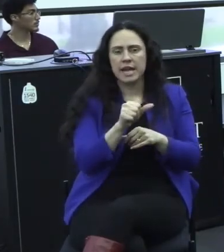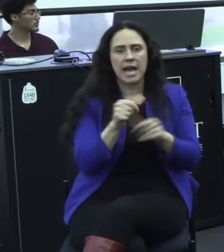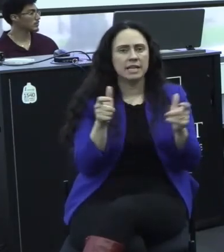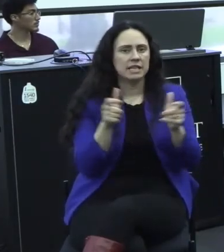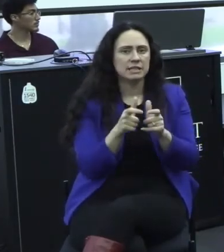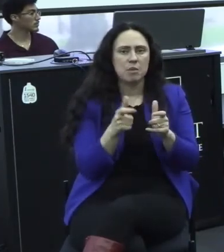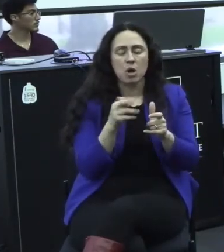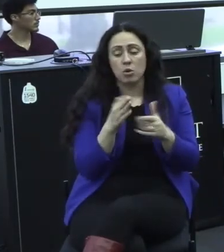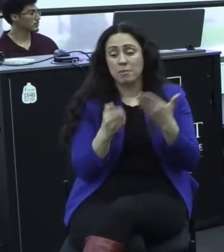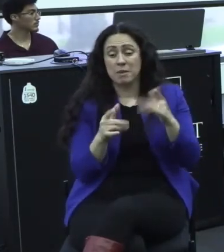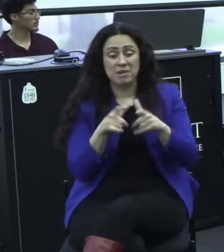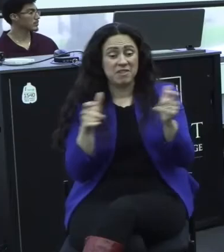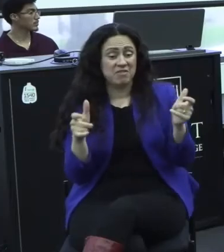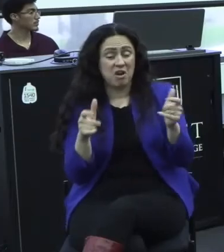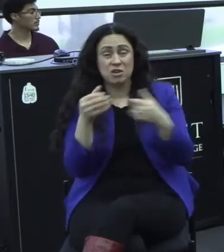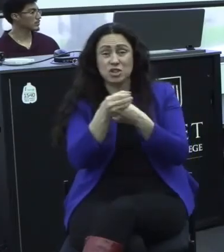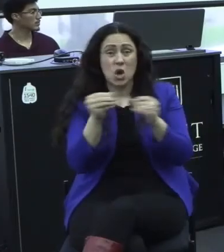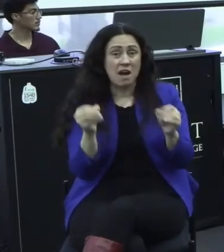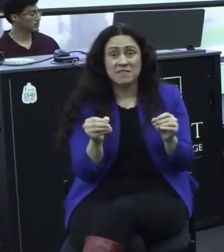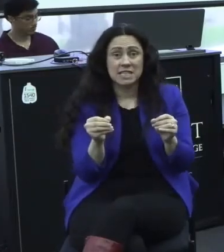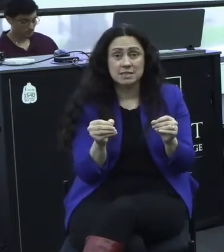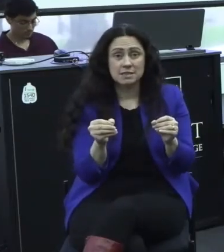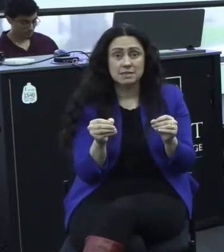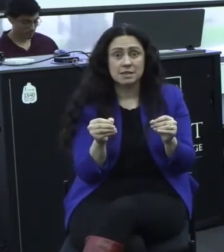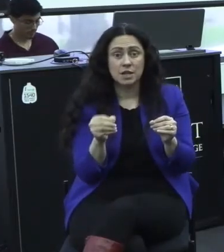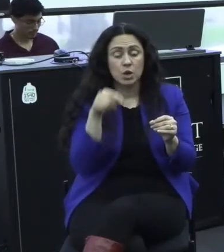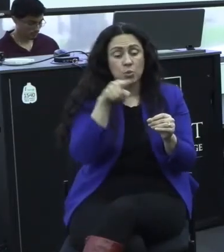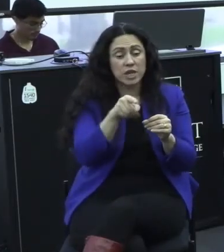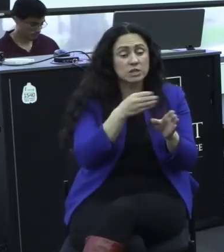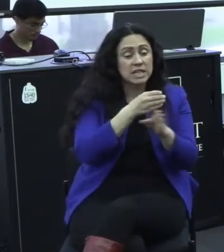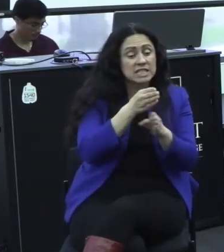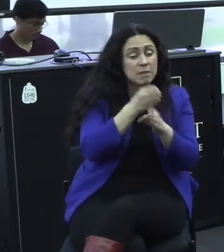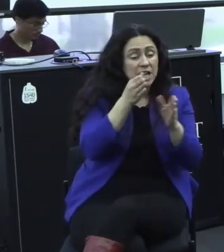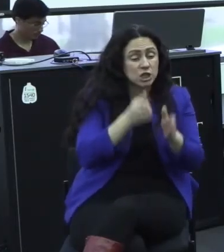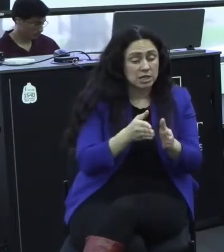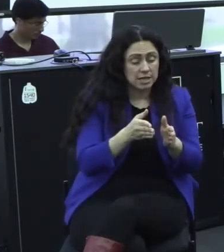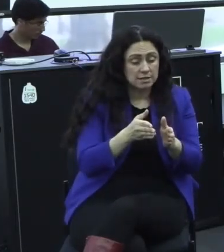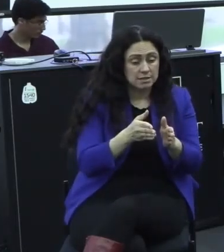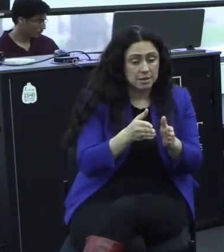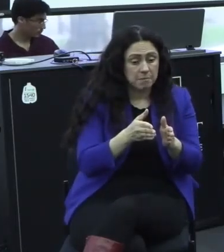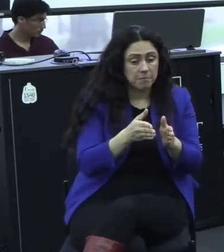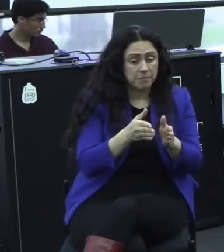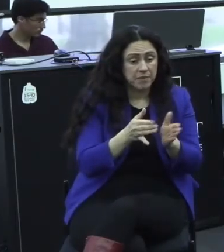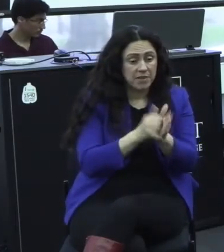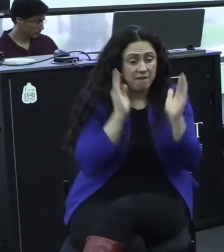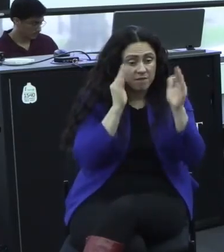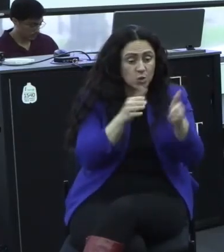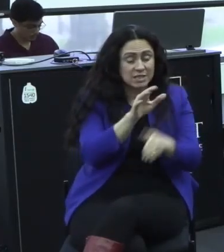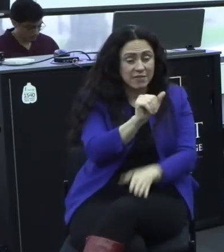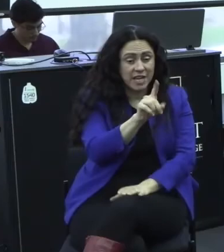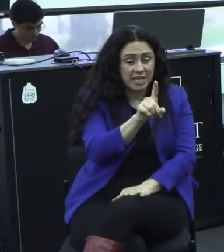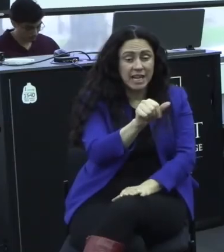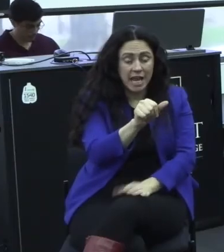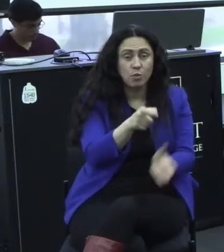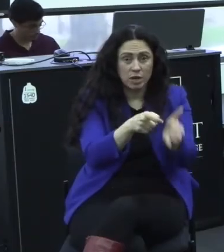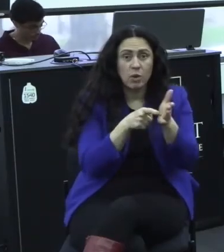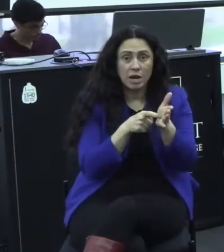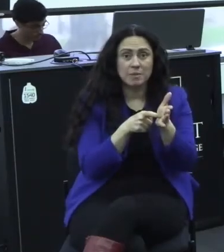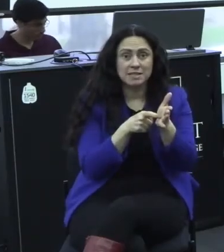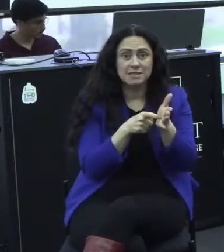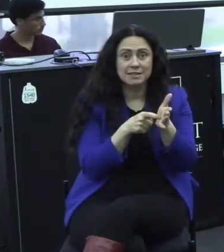small or maybe even large office where there's a specialist in the ADA